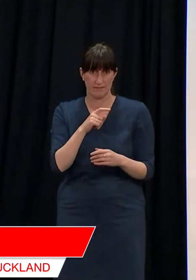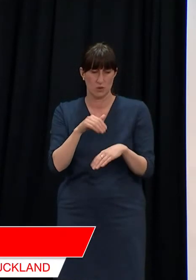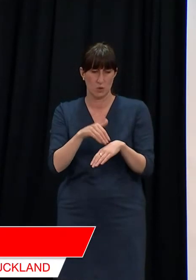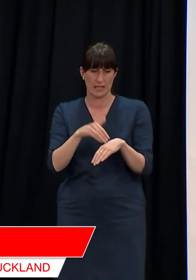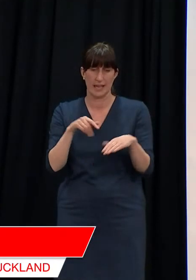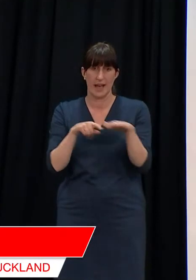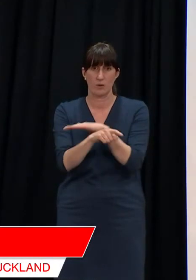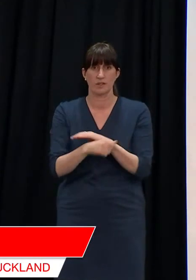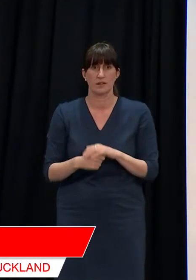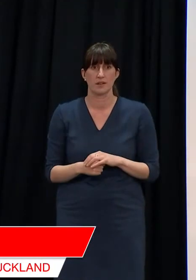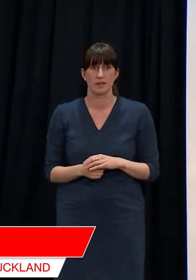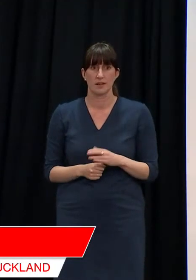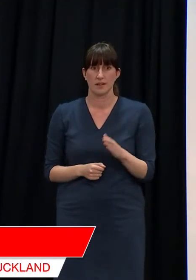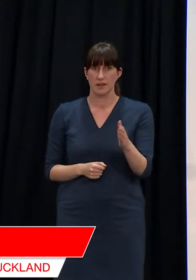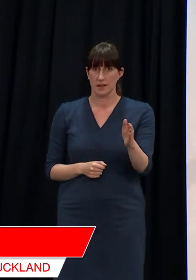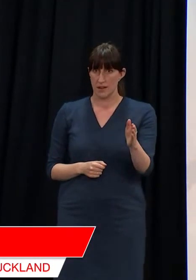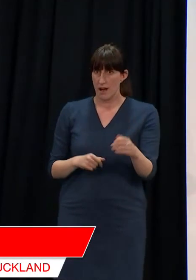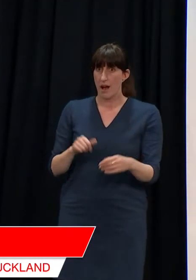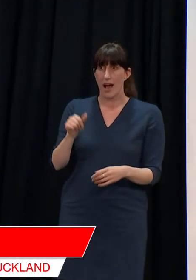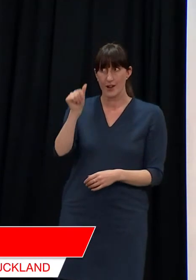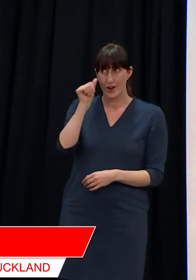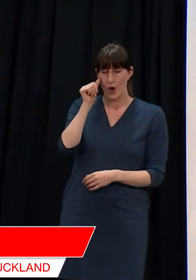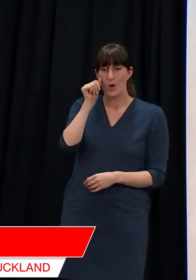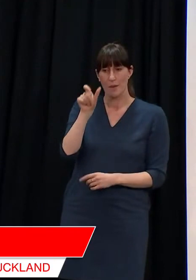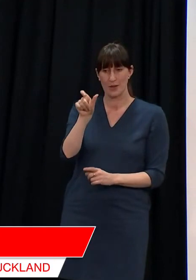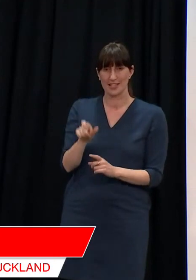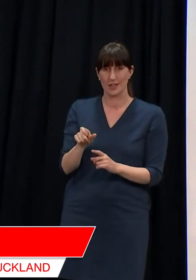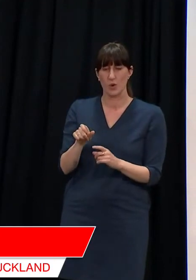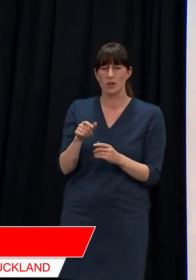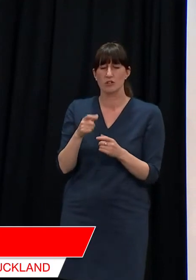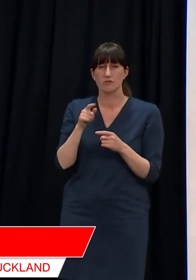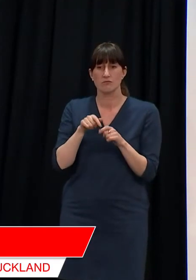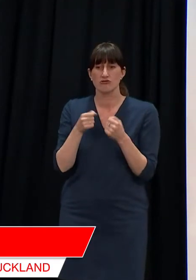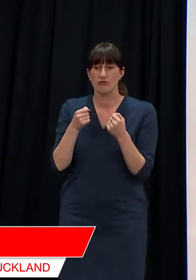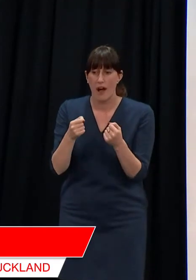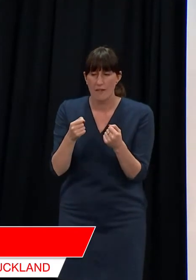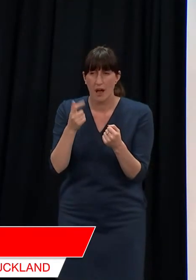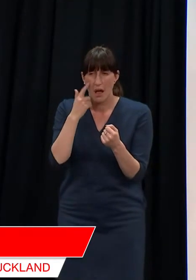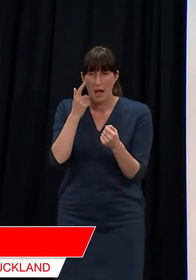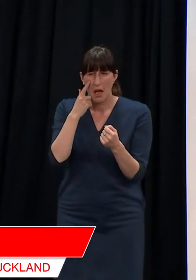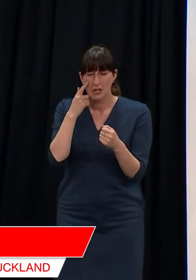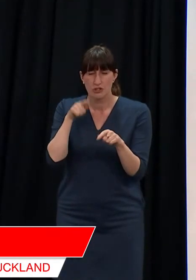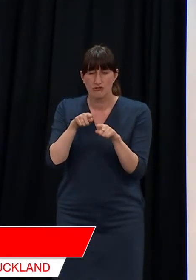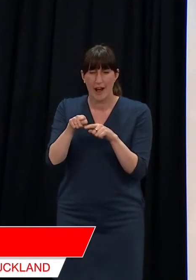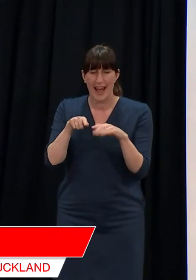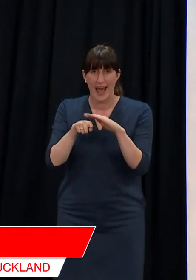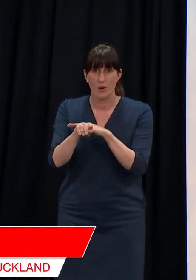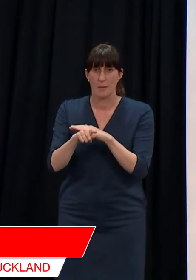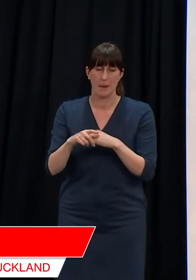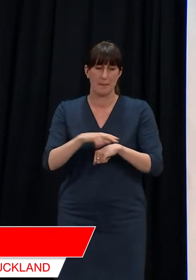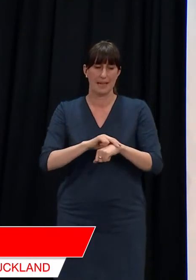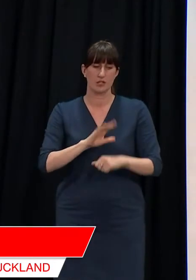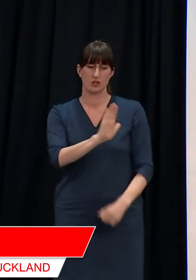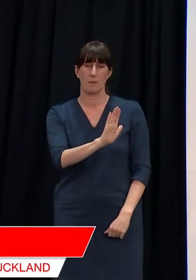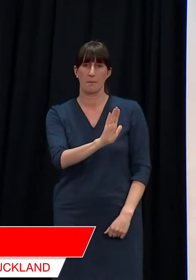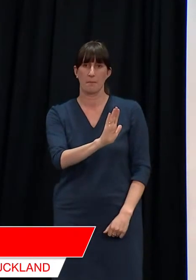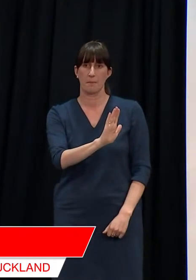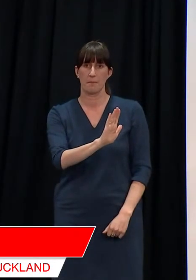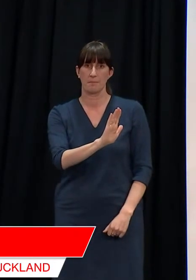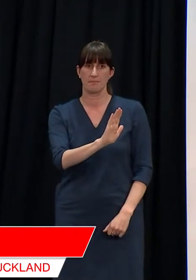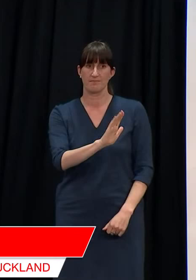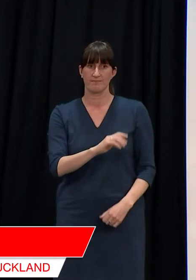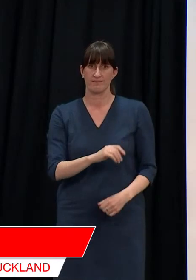to get through the checkpoint that was stopped by police and just gave